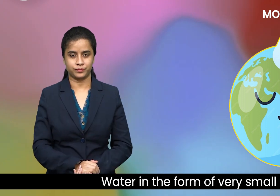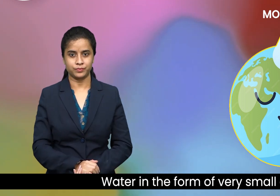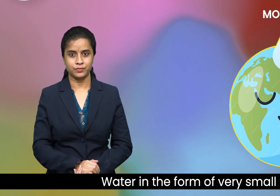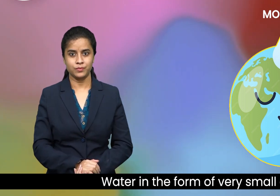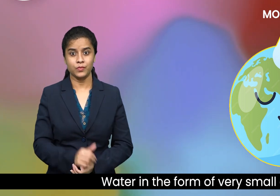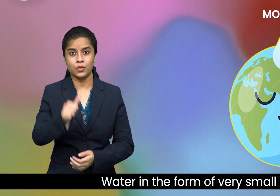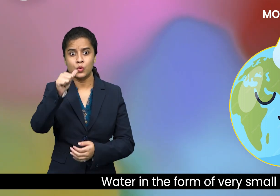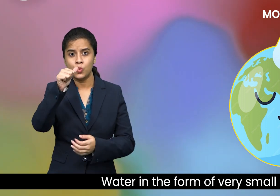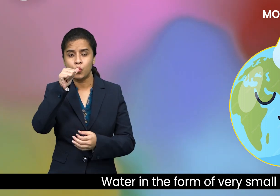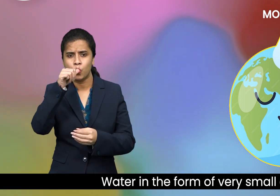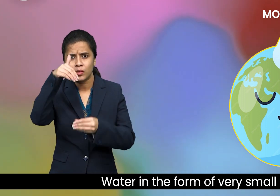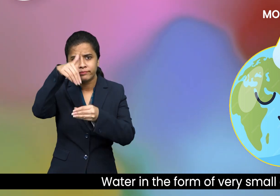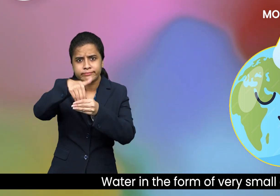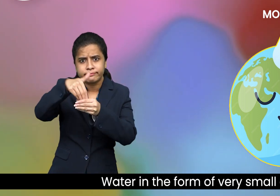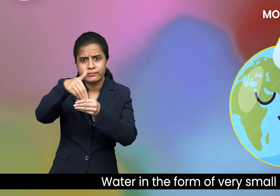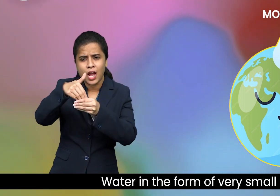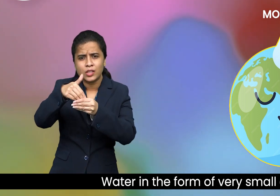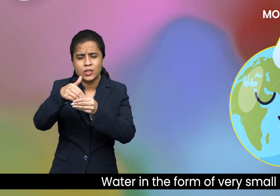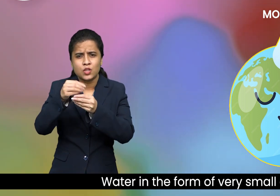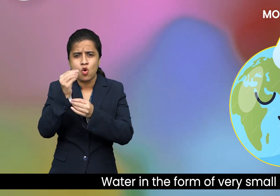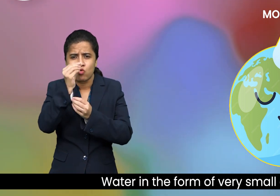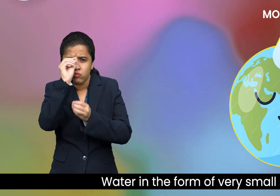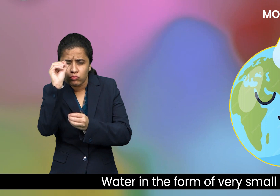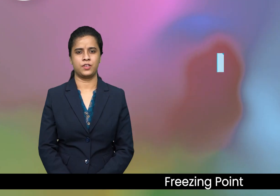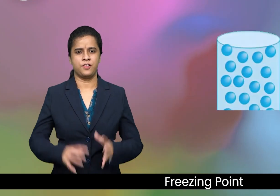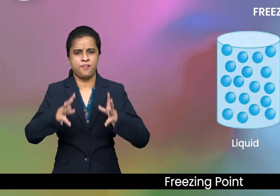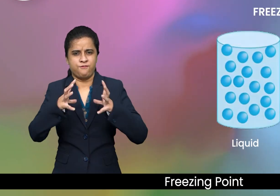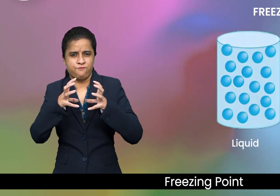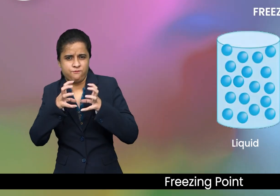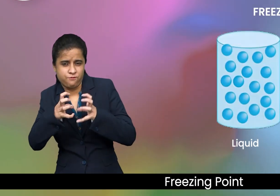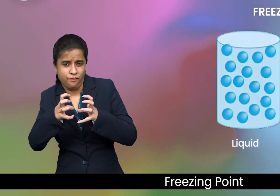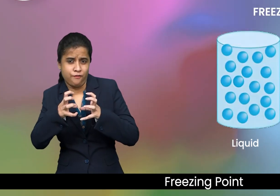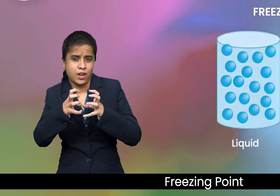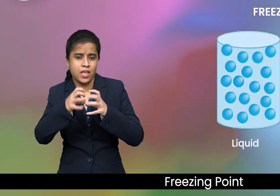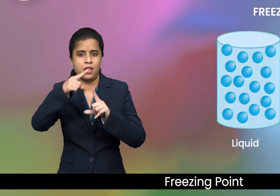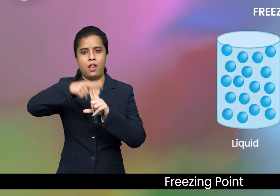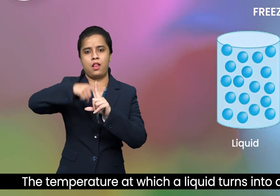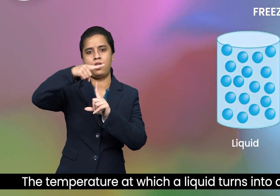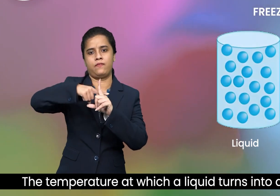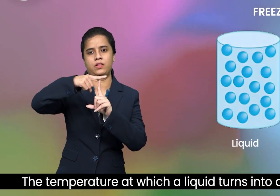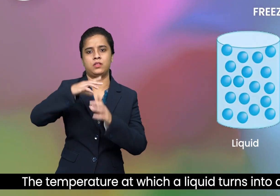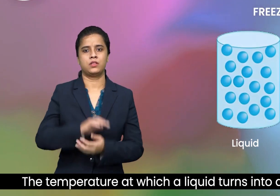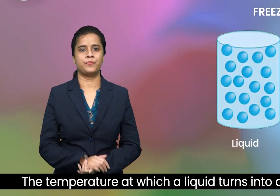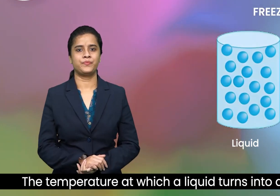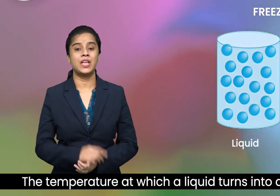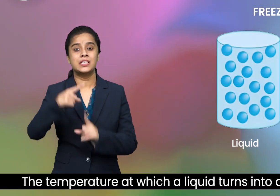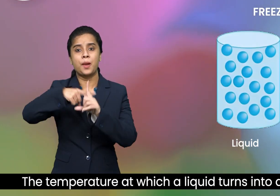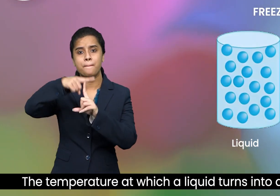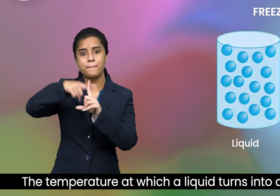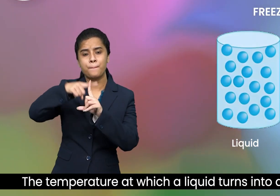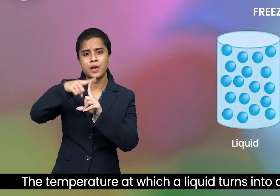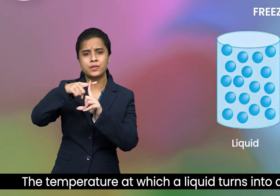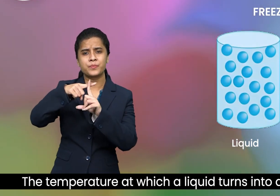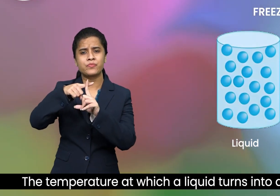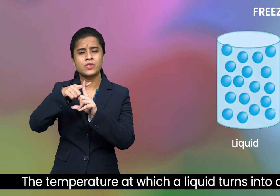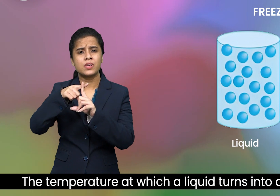Water in the form of very small drops. Freezing point. The temperature